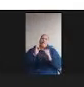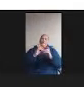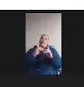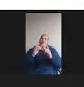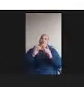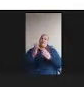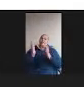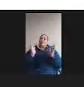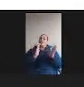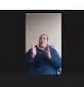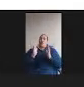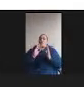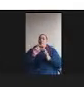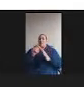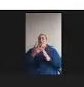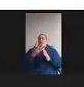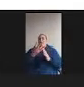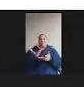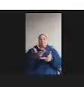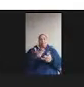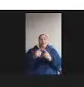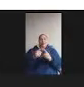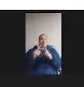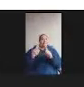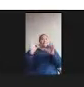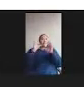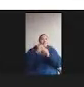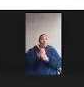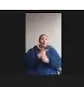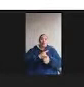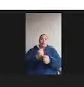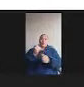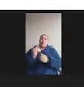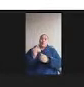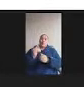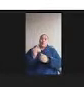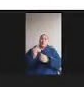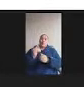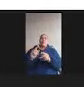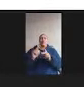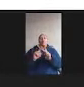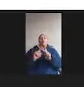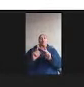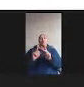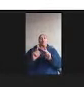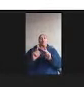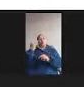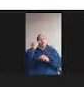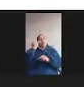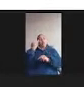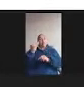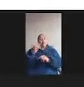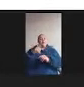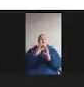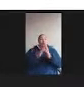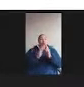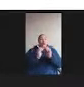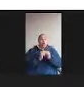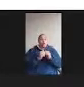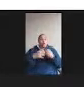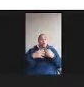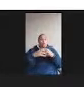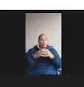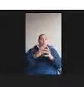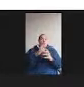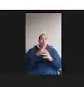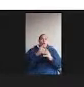that are held and focus on the process. And the idea with these workshops is to create awareness